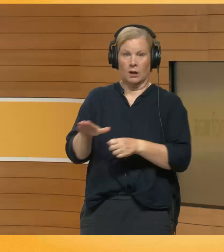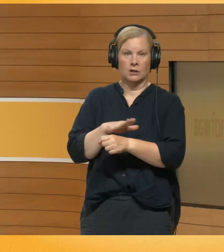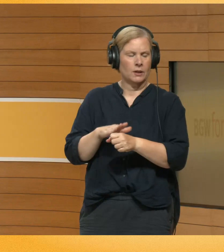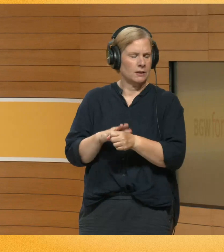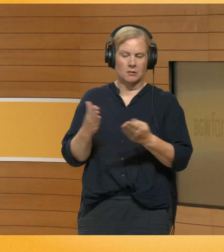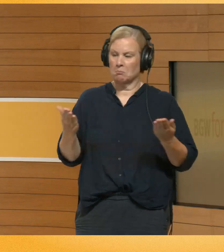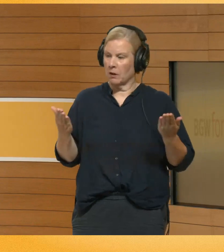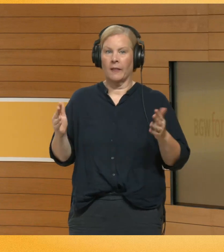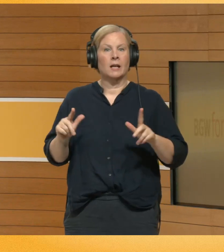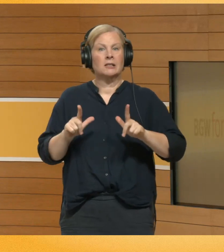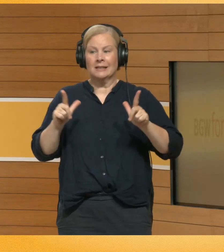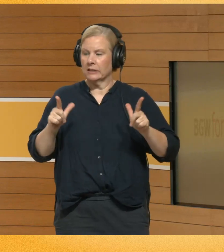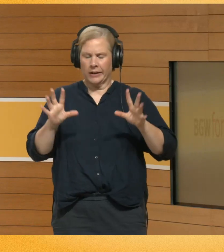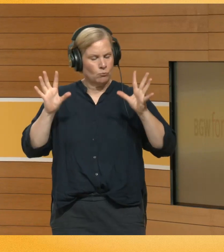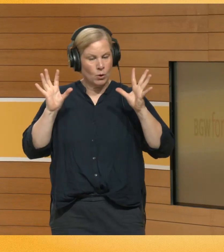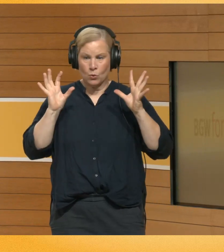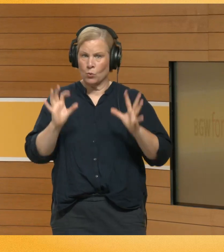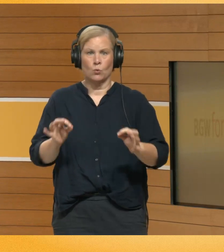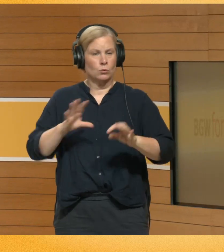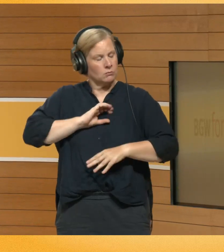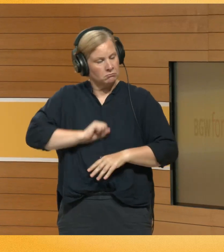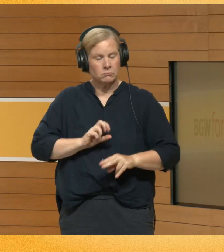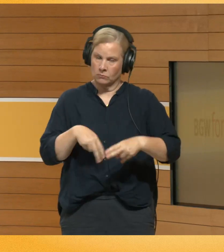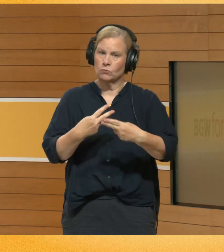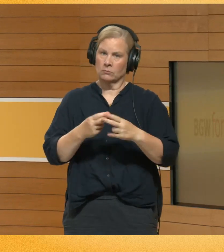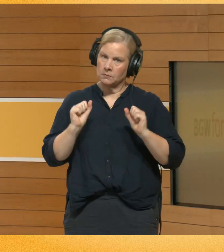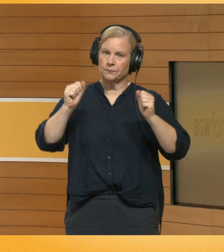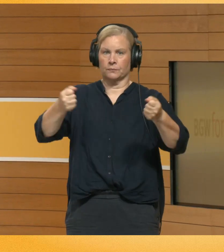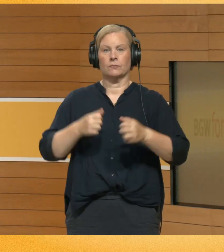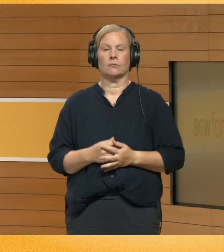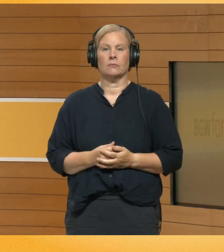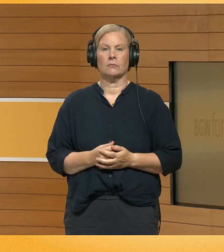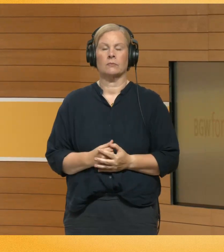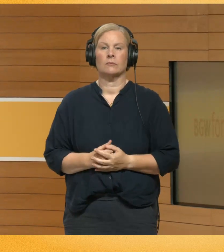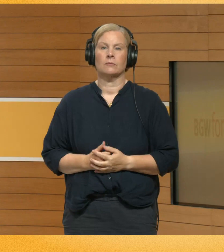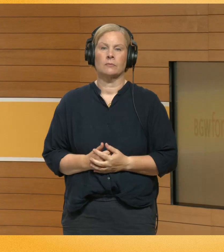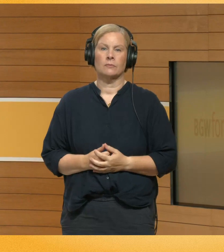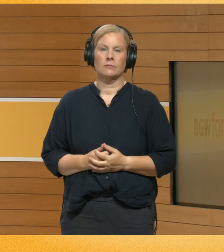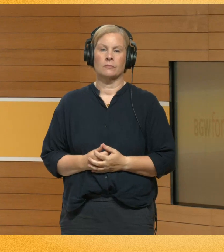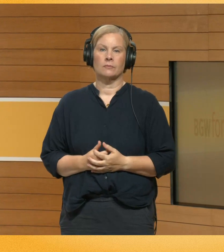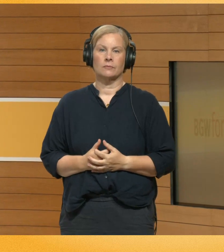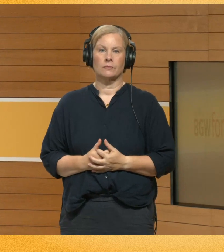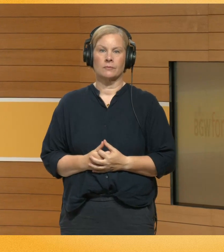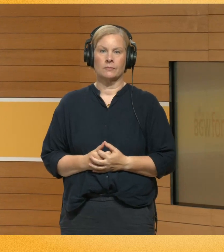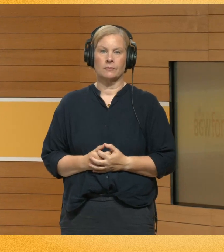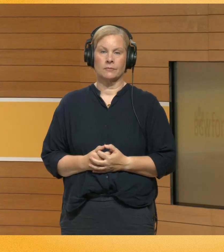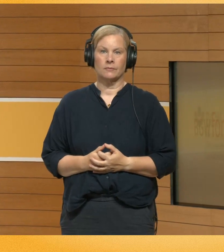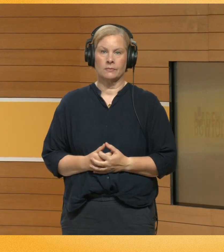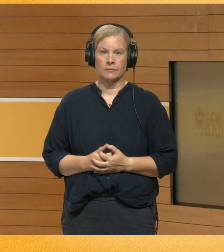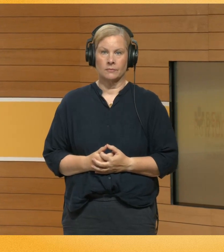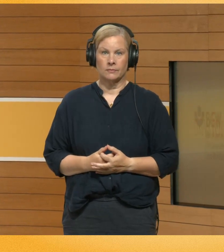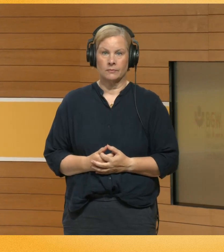workers as part of their routine healthcare activities will be childhood immunization. So when they had to go